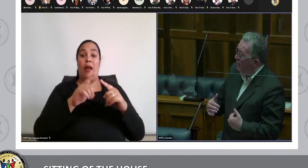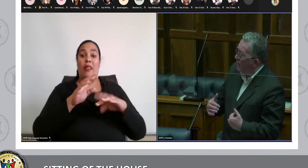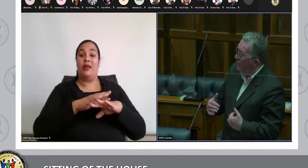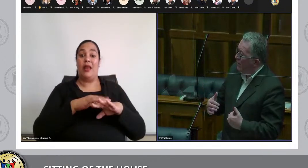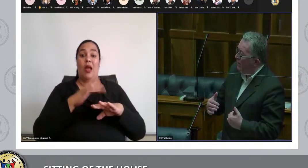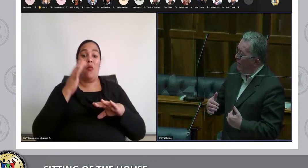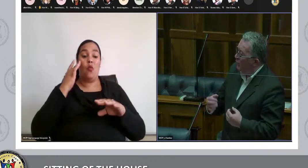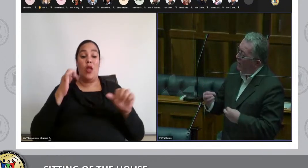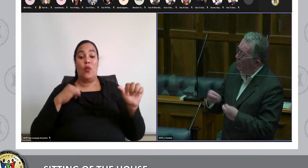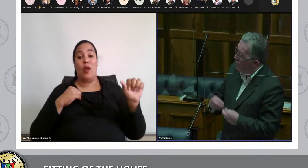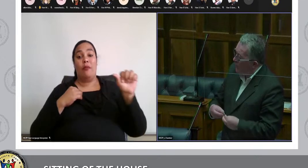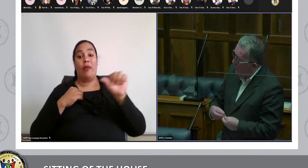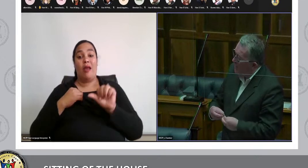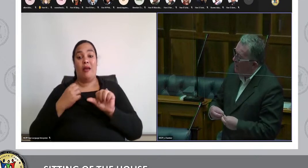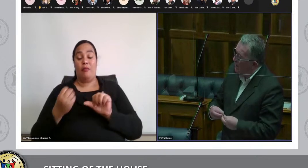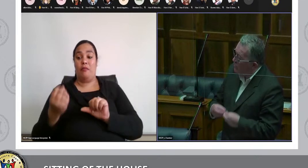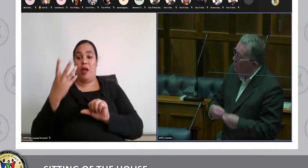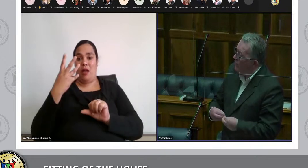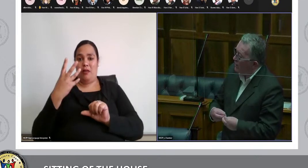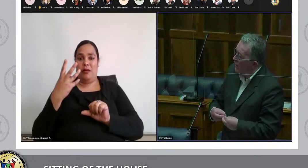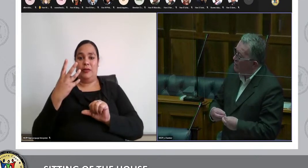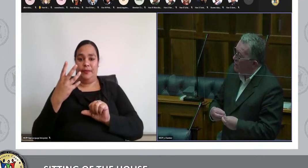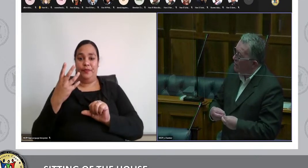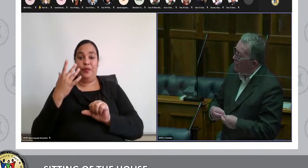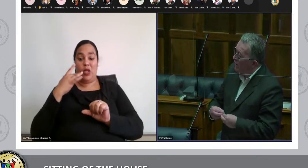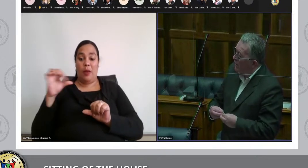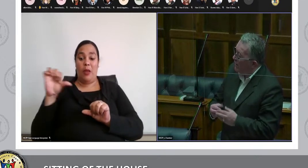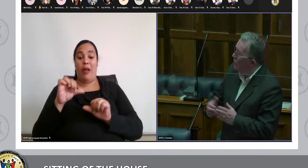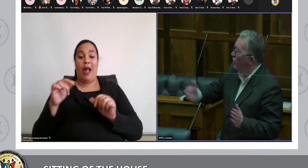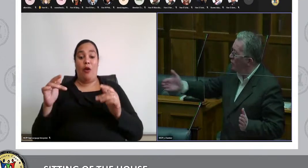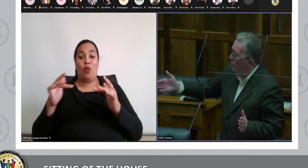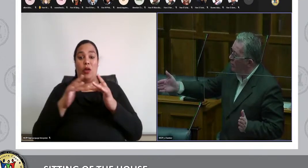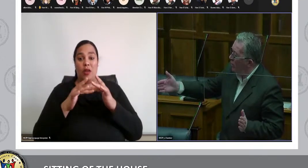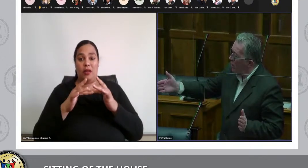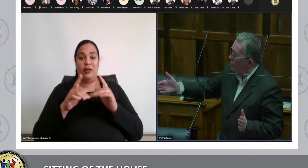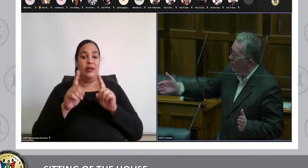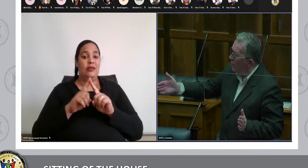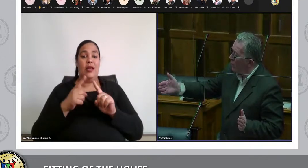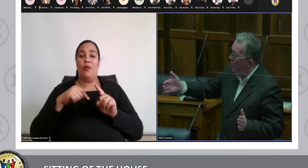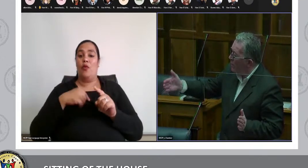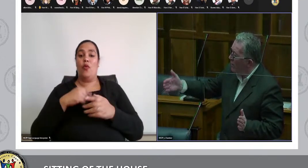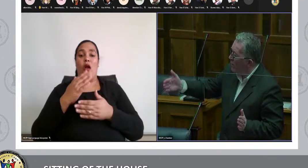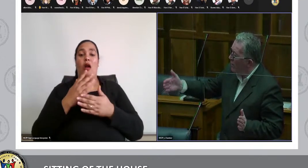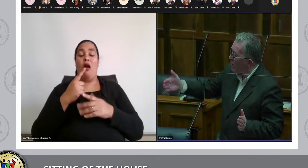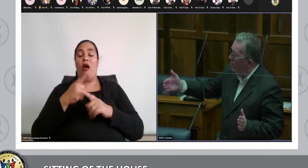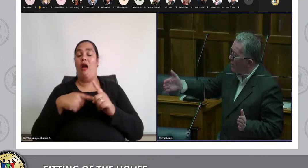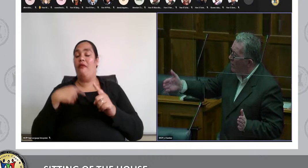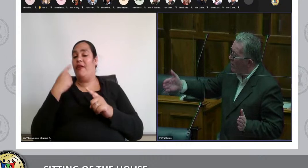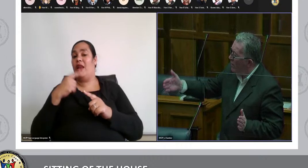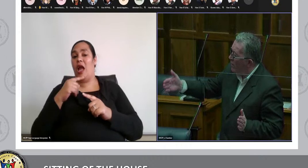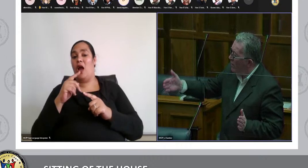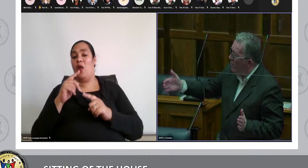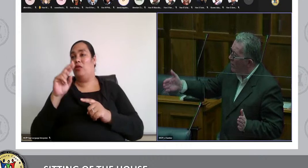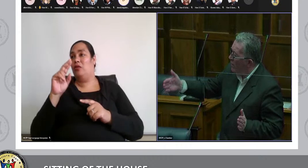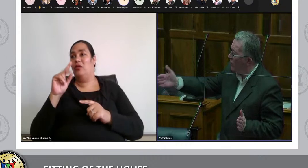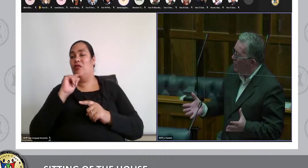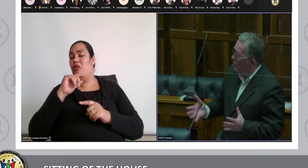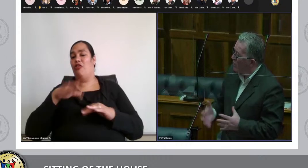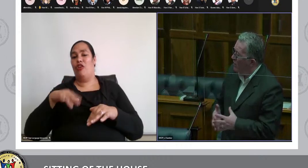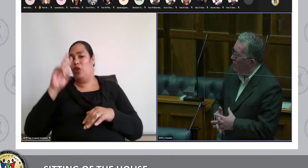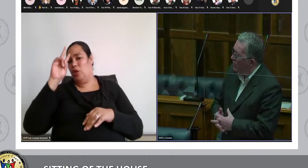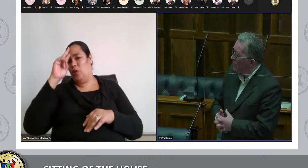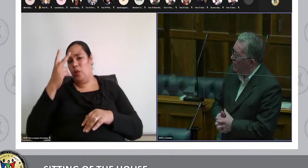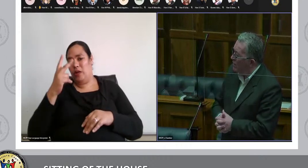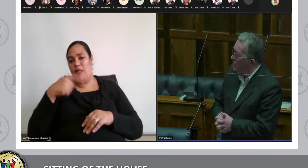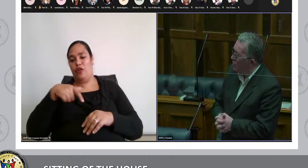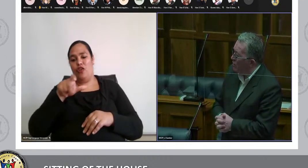came back, I got back into the connection, and even though we were half an hour away from 2 o'clock, the